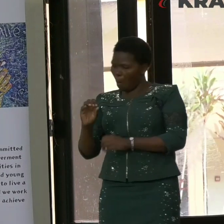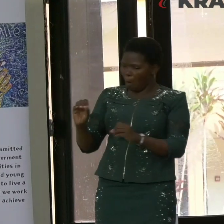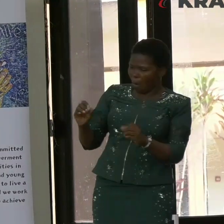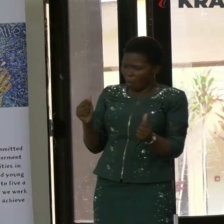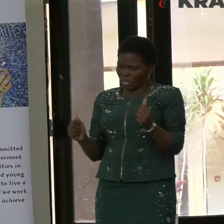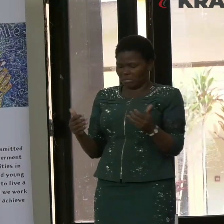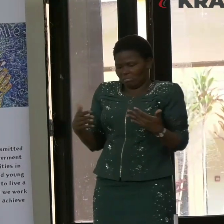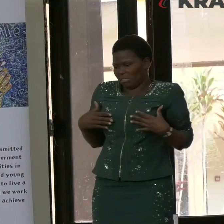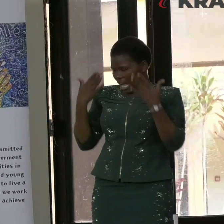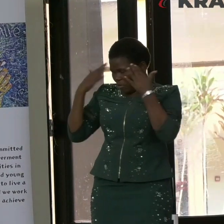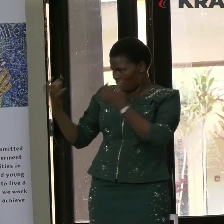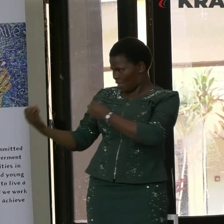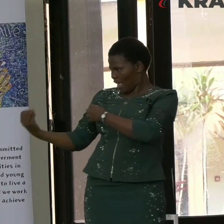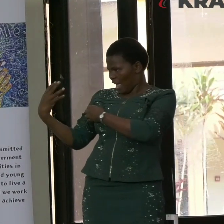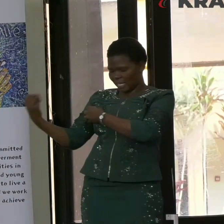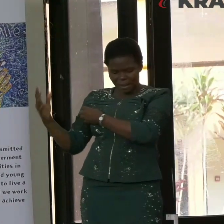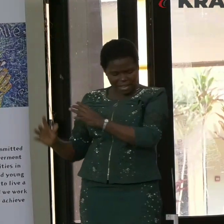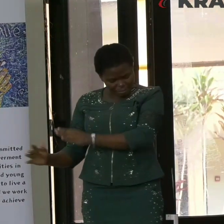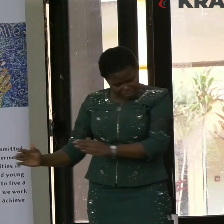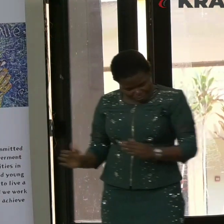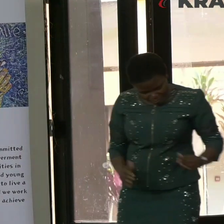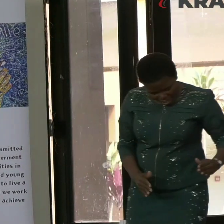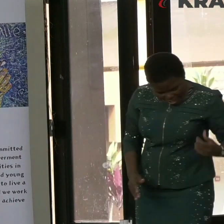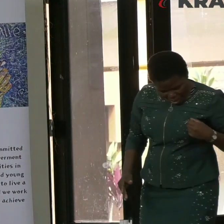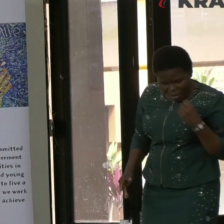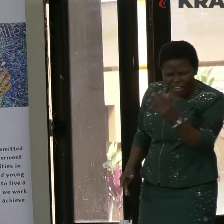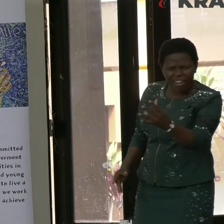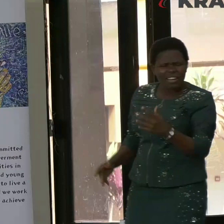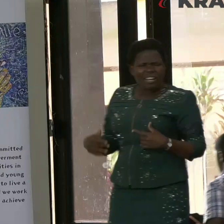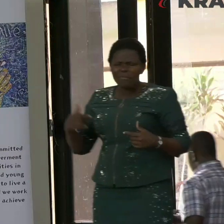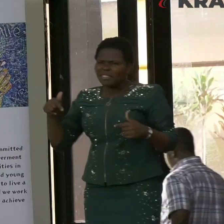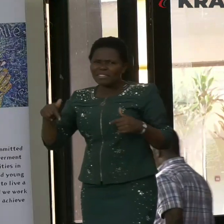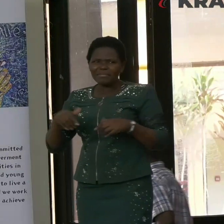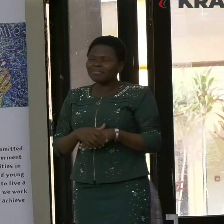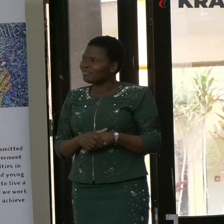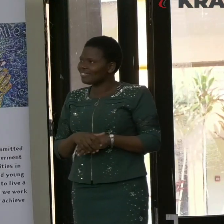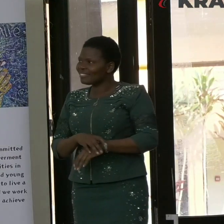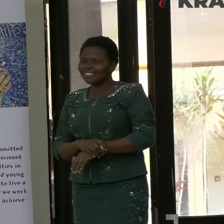it exempted or not? Maybe you can advise regarding that.